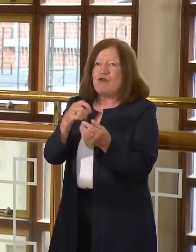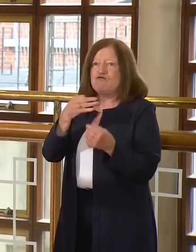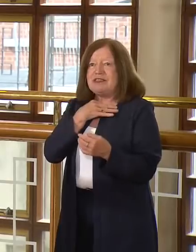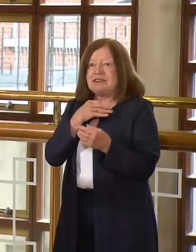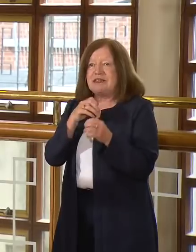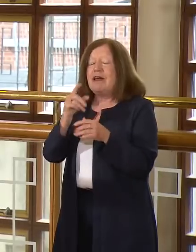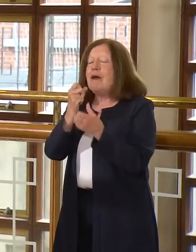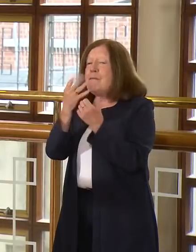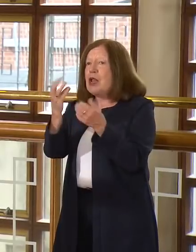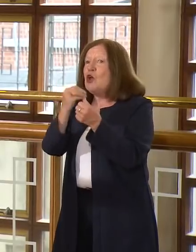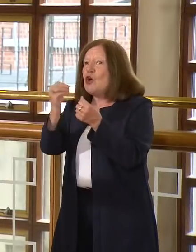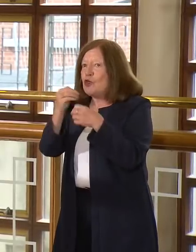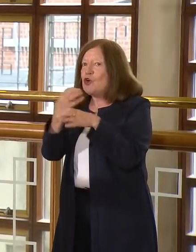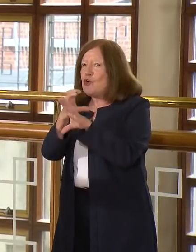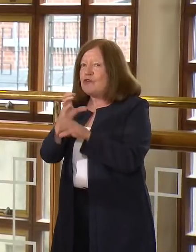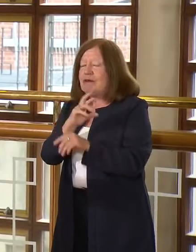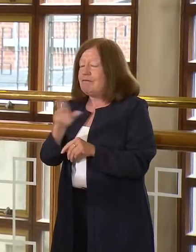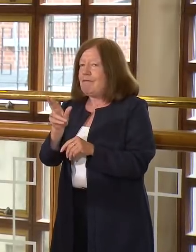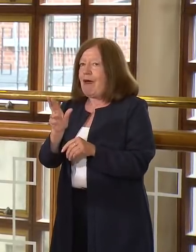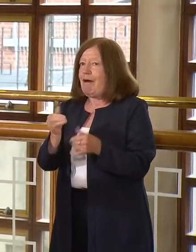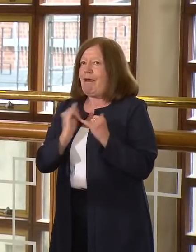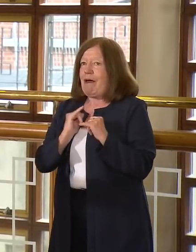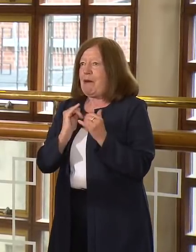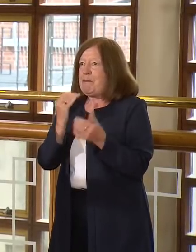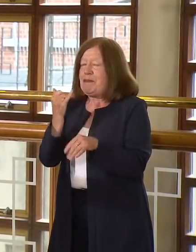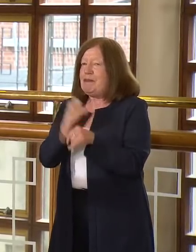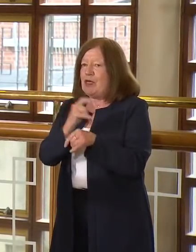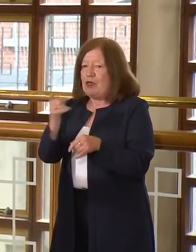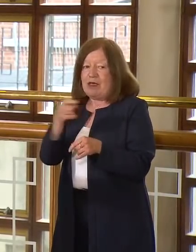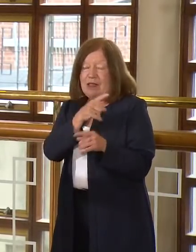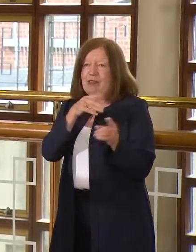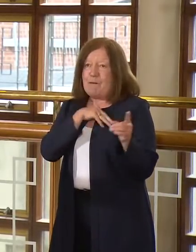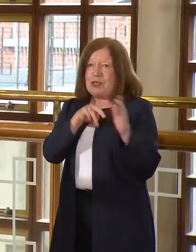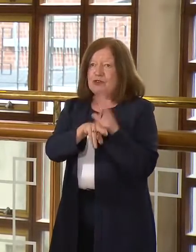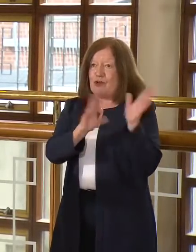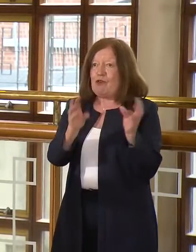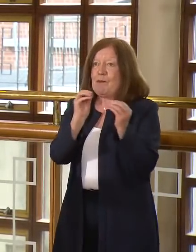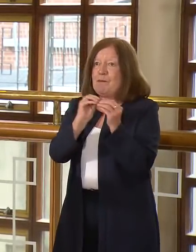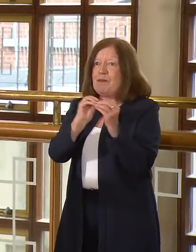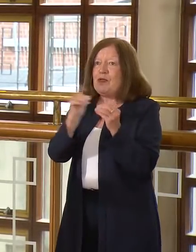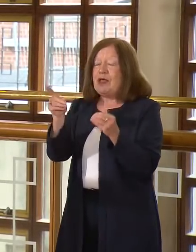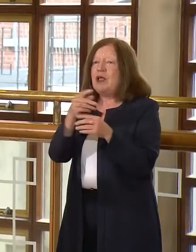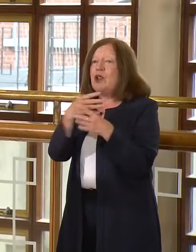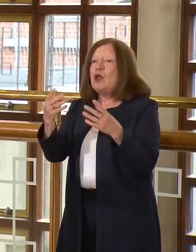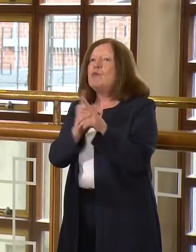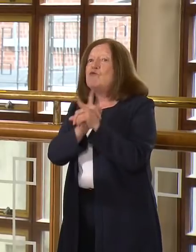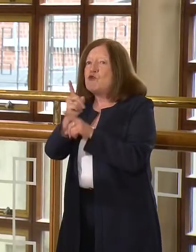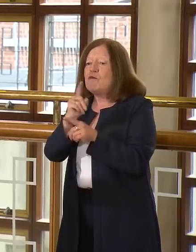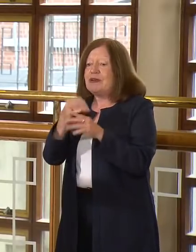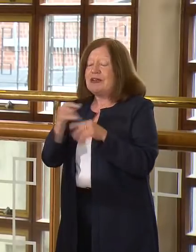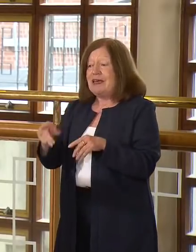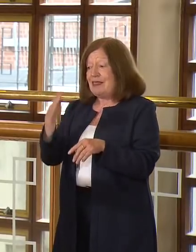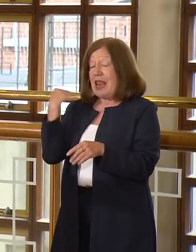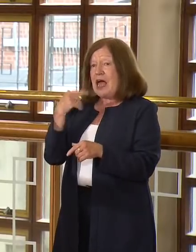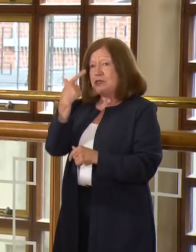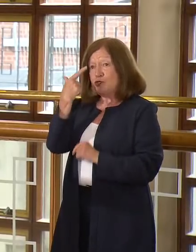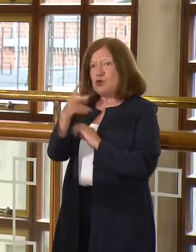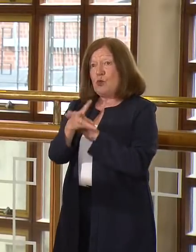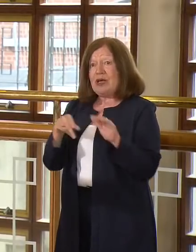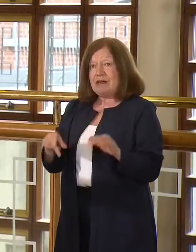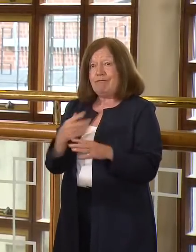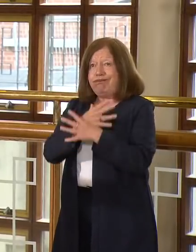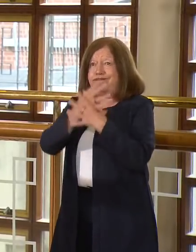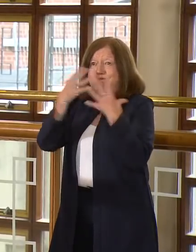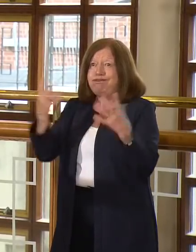many countries who are not in a position that we've been in, and the Minister has referenced the significant improvement that we've seen even in the last 2 weeks,